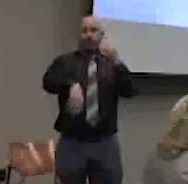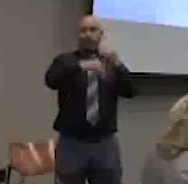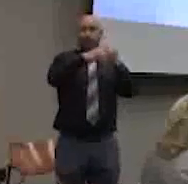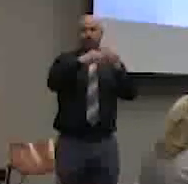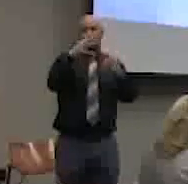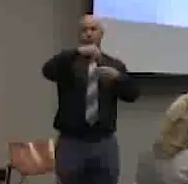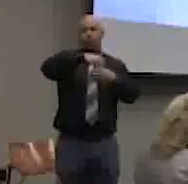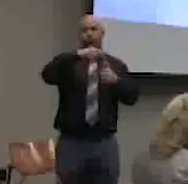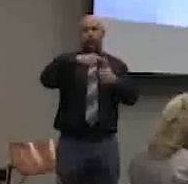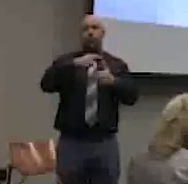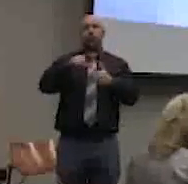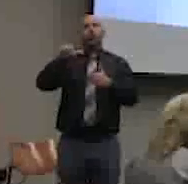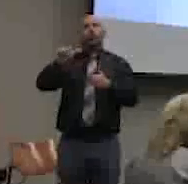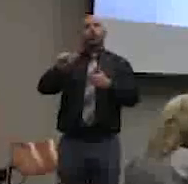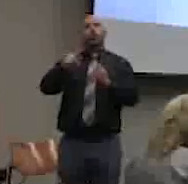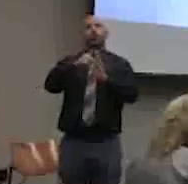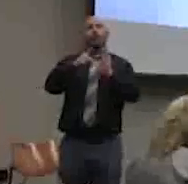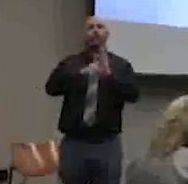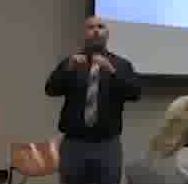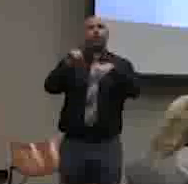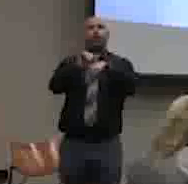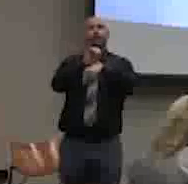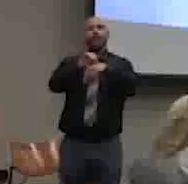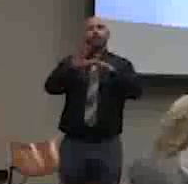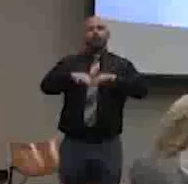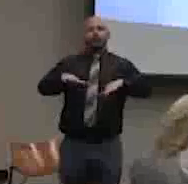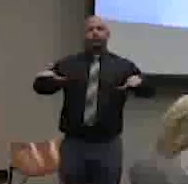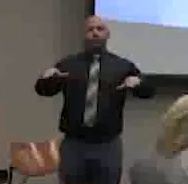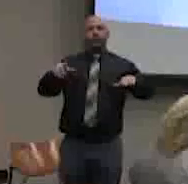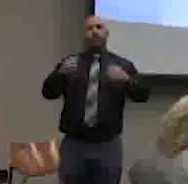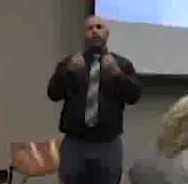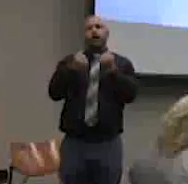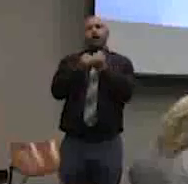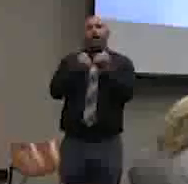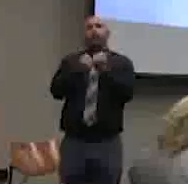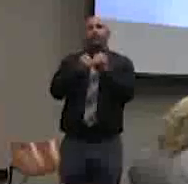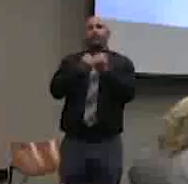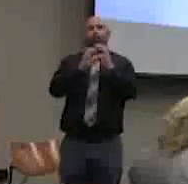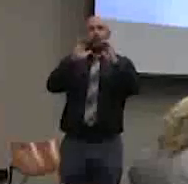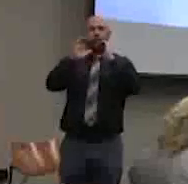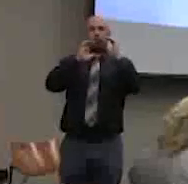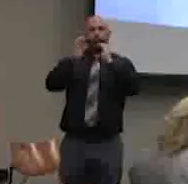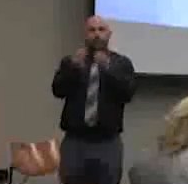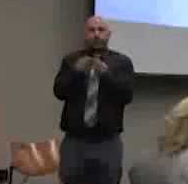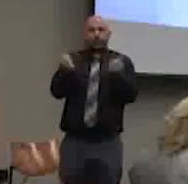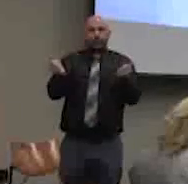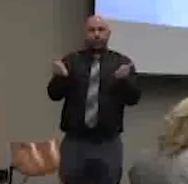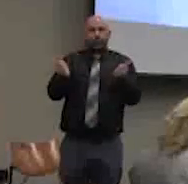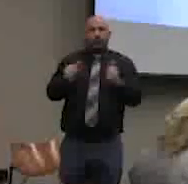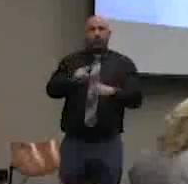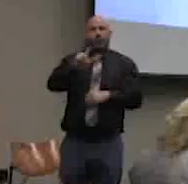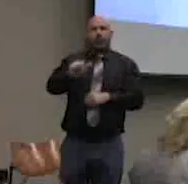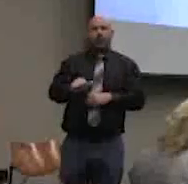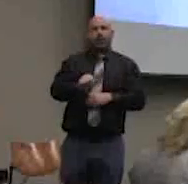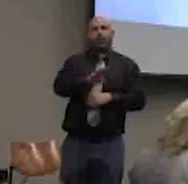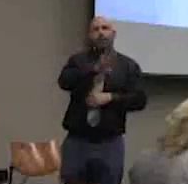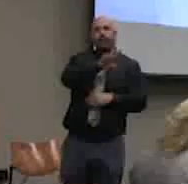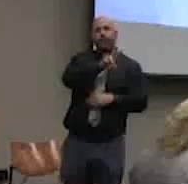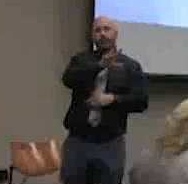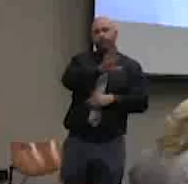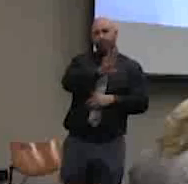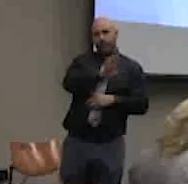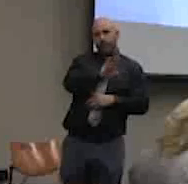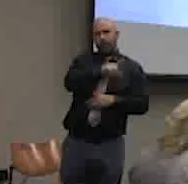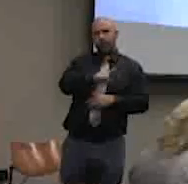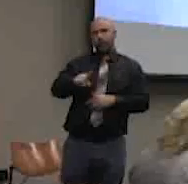for Children Advocacy's Communication Solutions on the LAB3 Toolkit. Per Louisiana